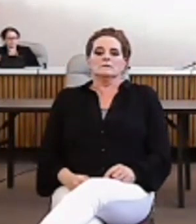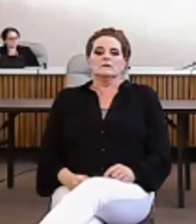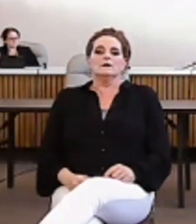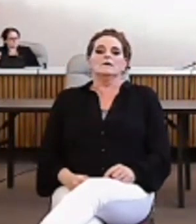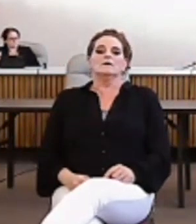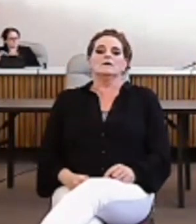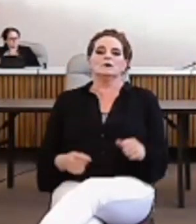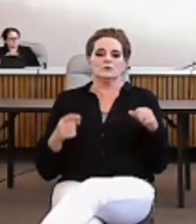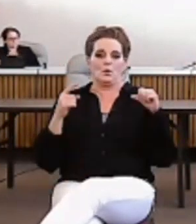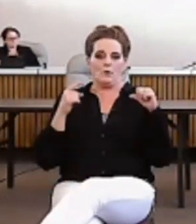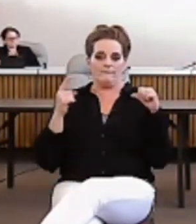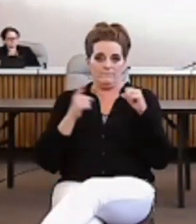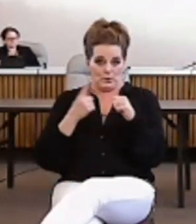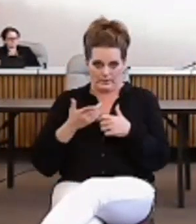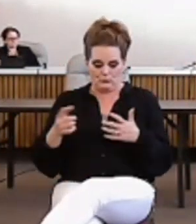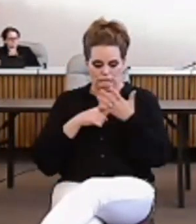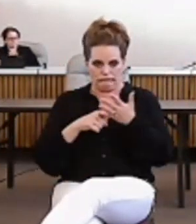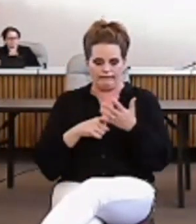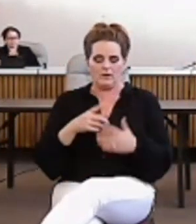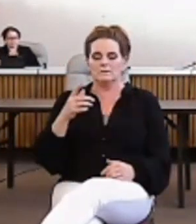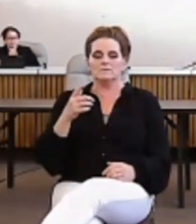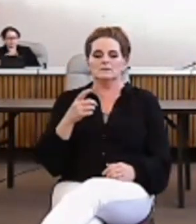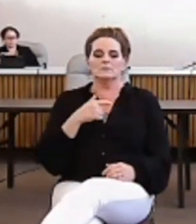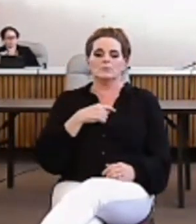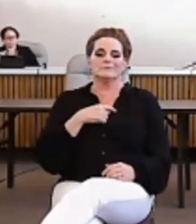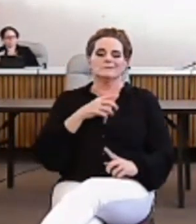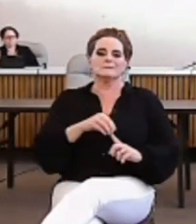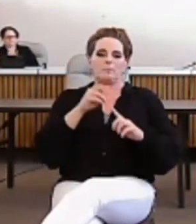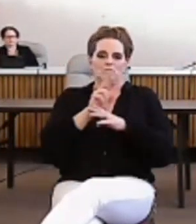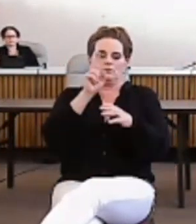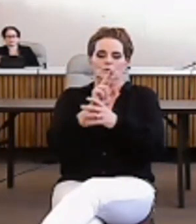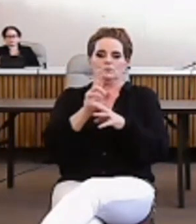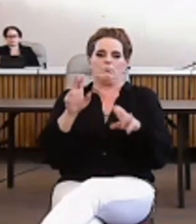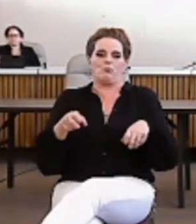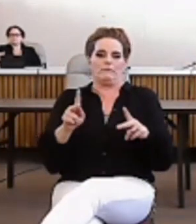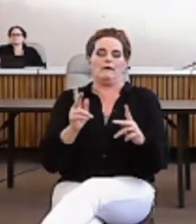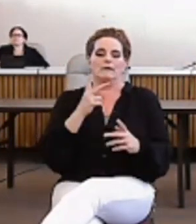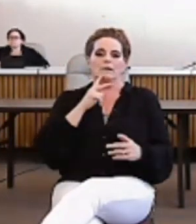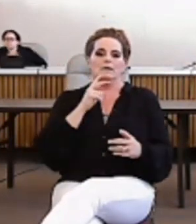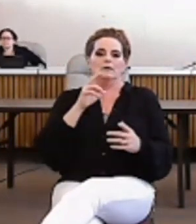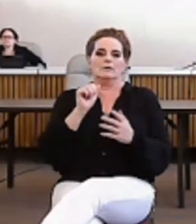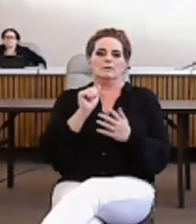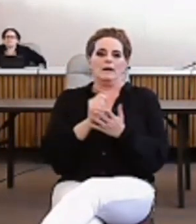So first up on the agenda was special use permit application number